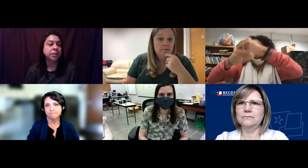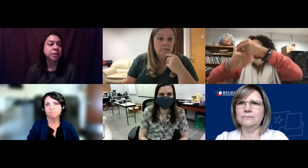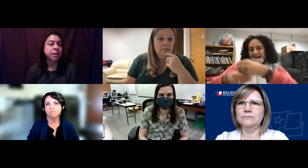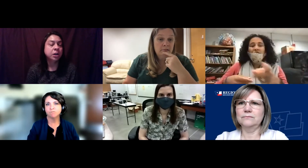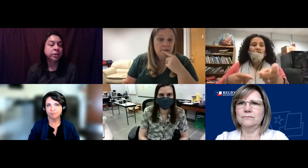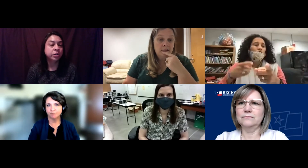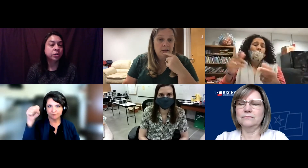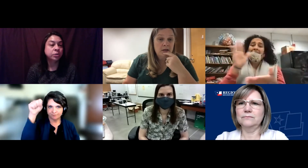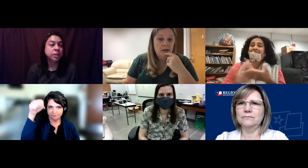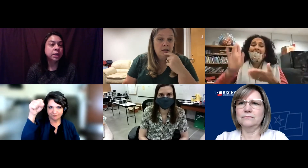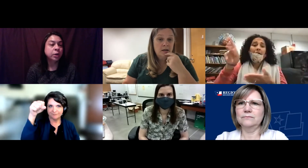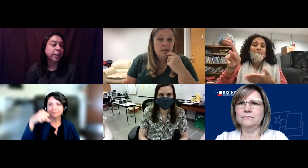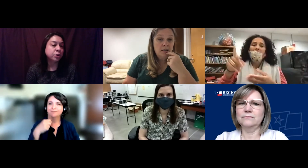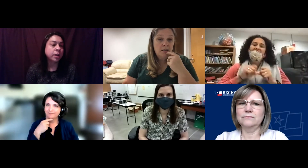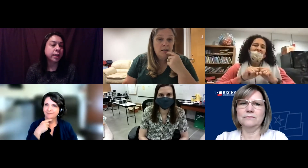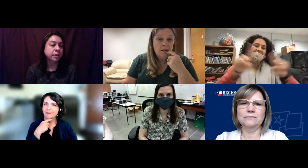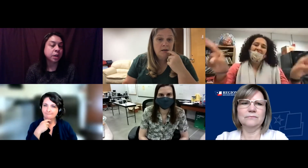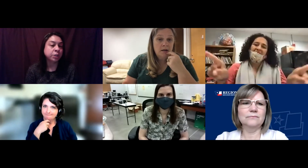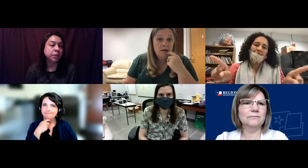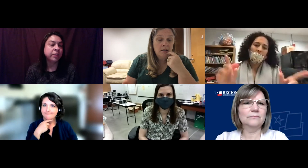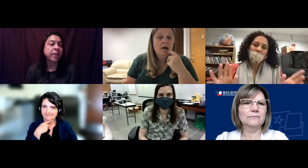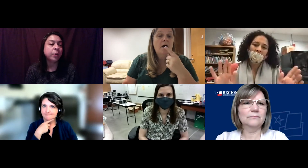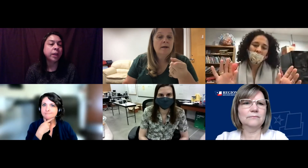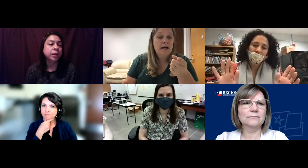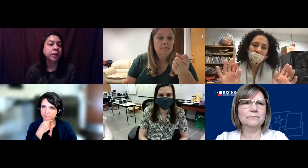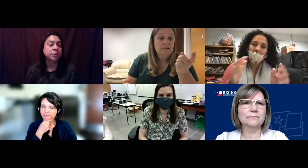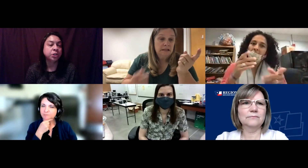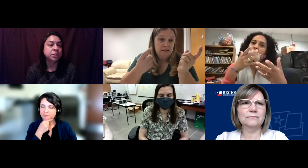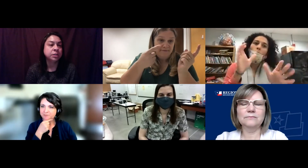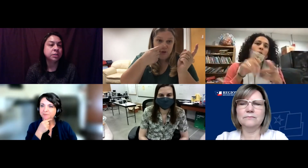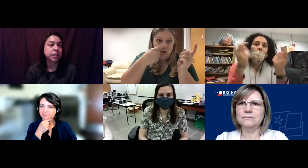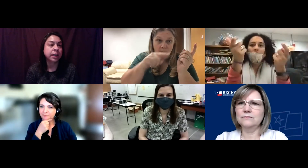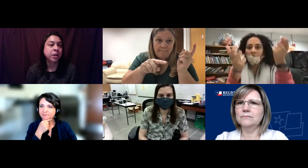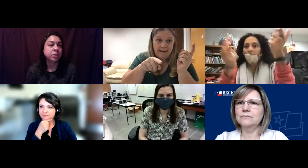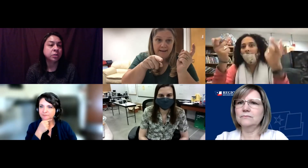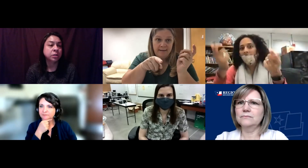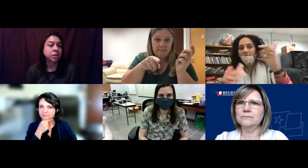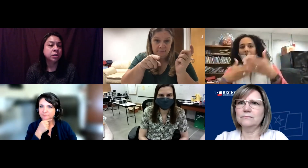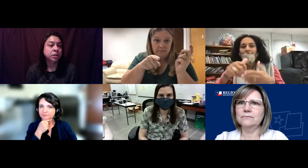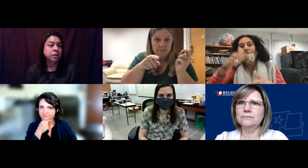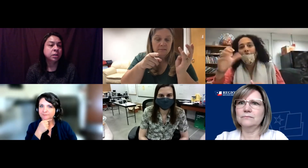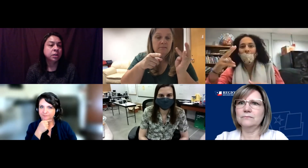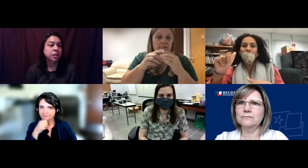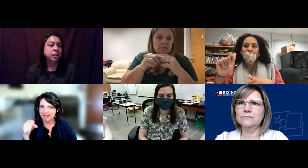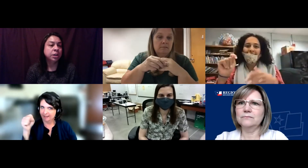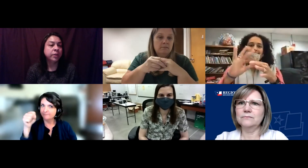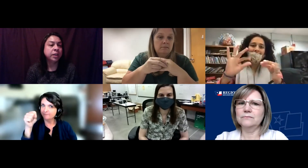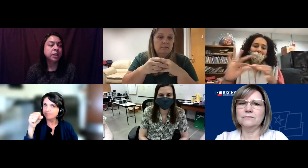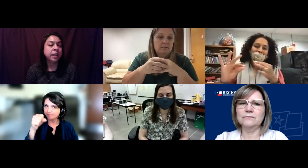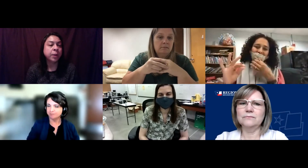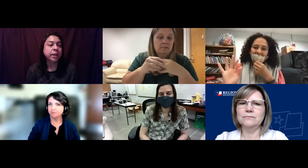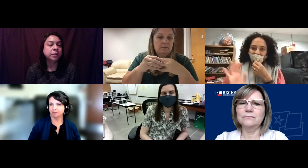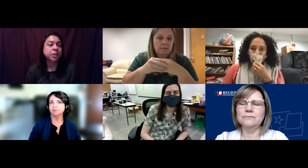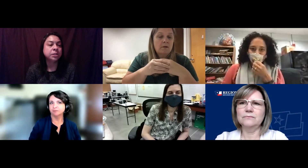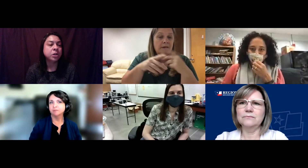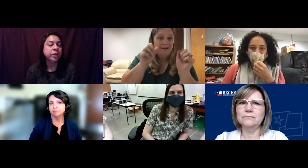sheet on their own, or that document. And then that way you can end up just sending it out. You know, and then